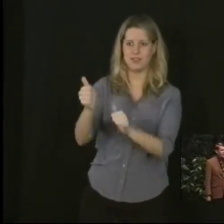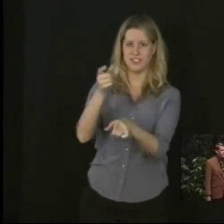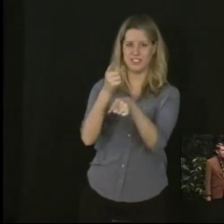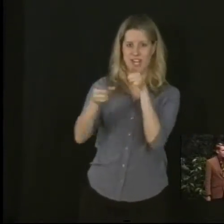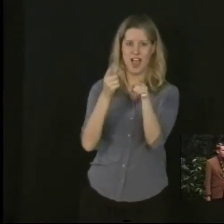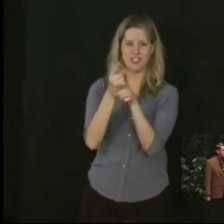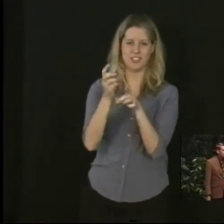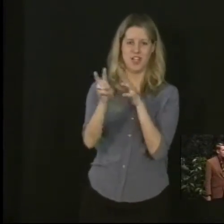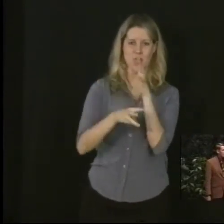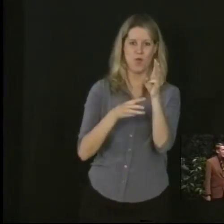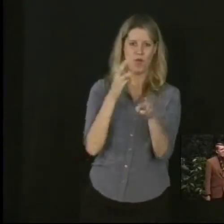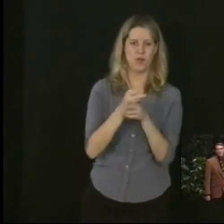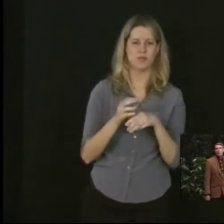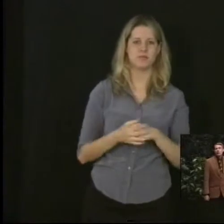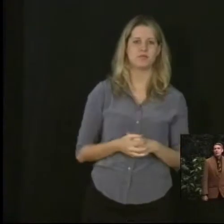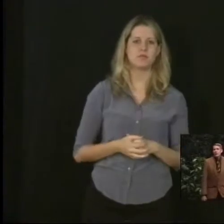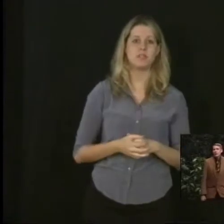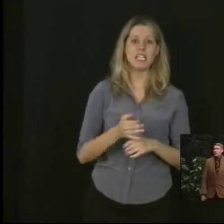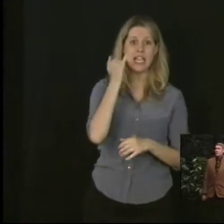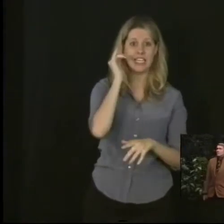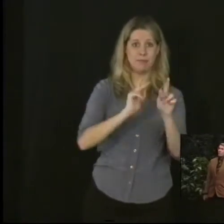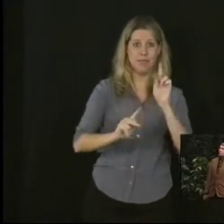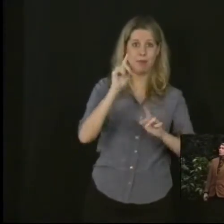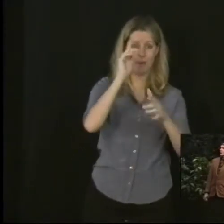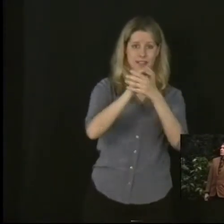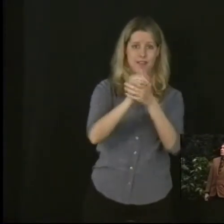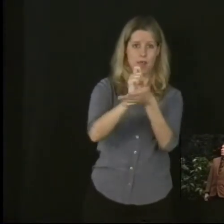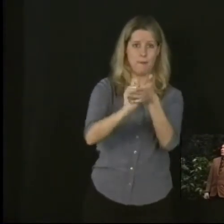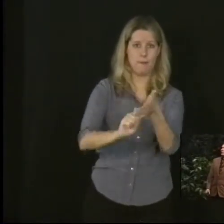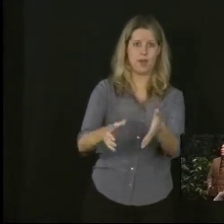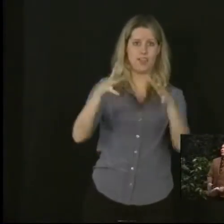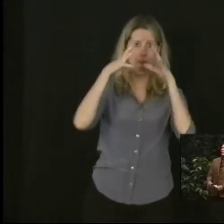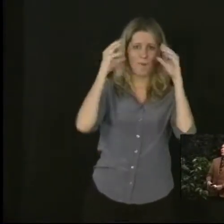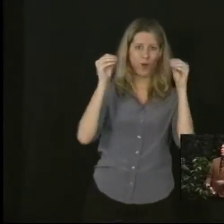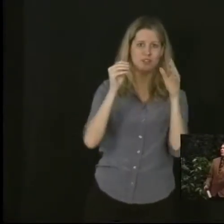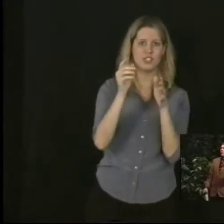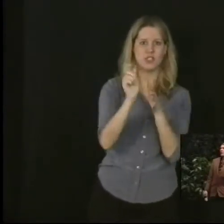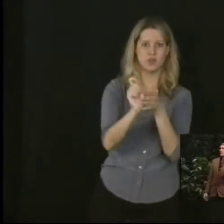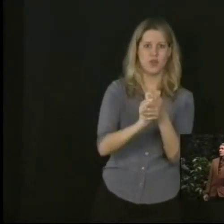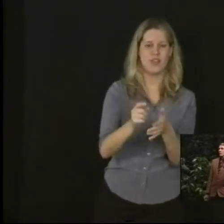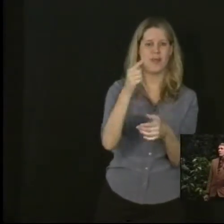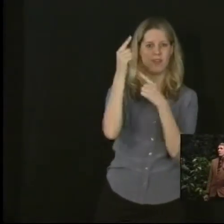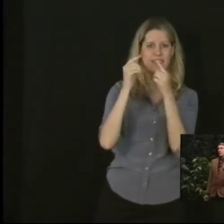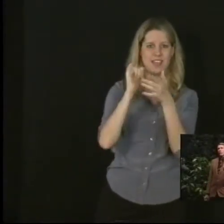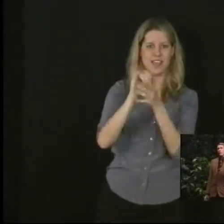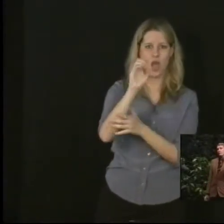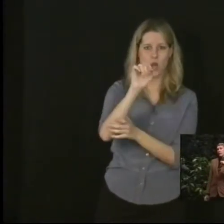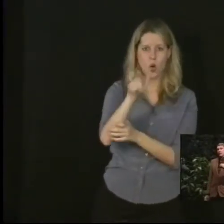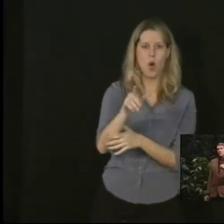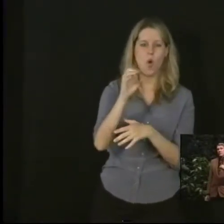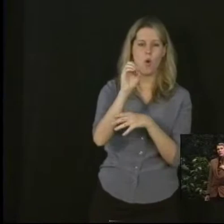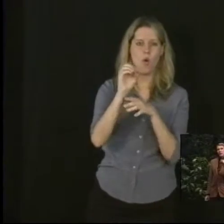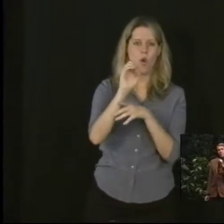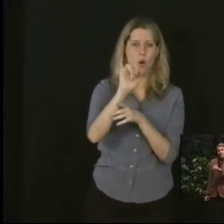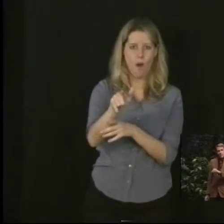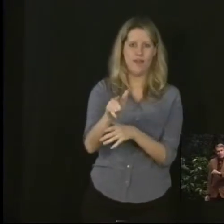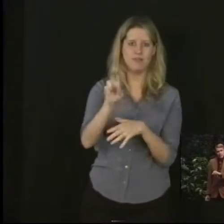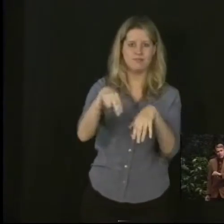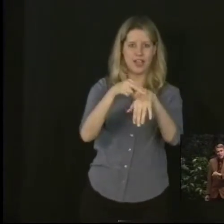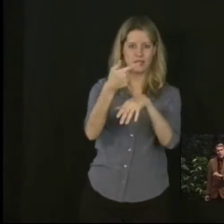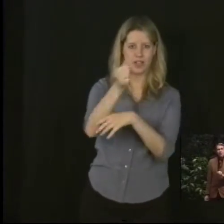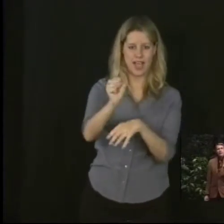big time. And if people believe the book that Moses wrote, they're going to think that coal, oil, natural gas formed from the flood when things got